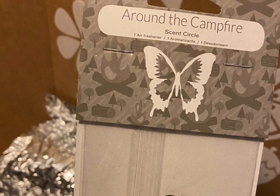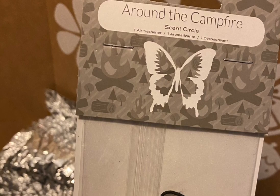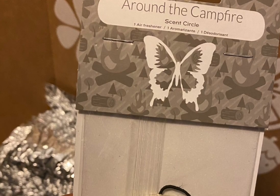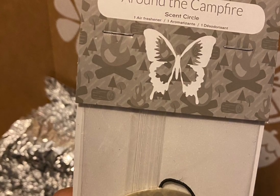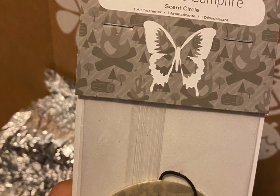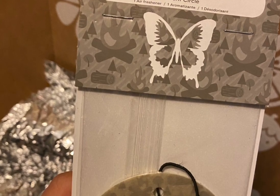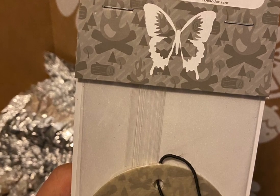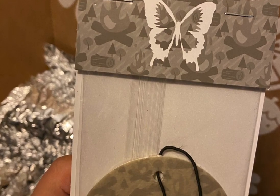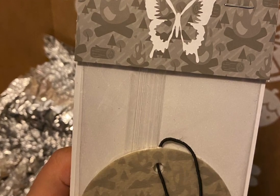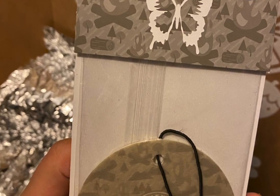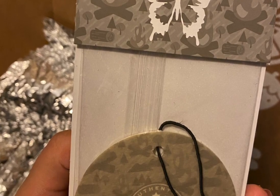Campfire.